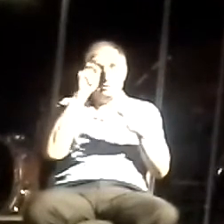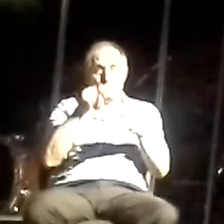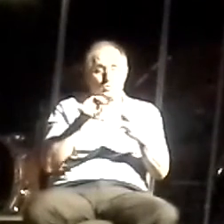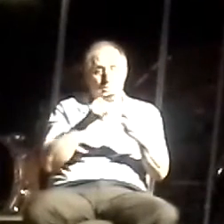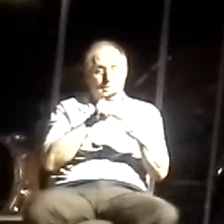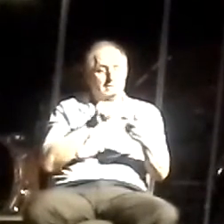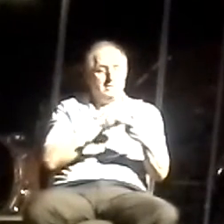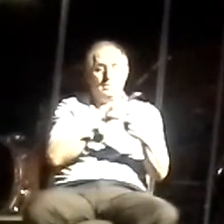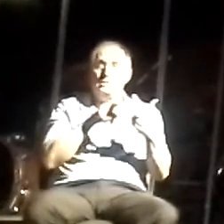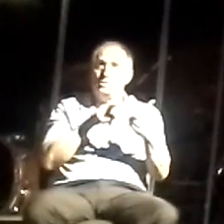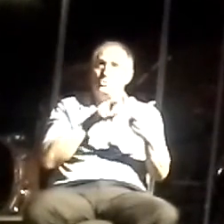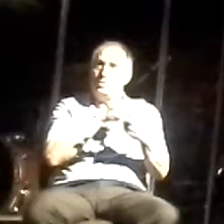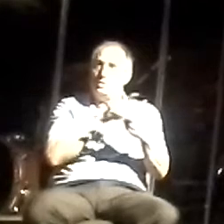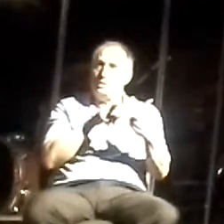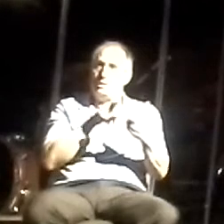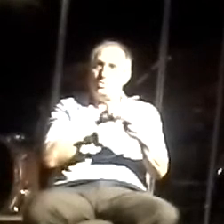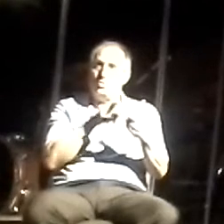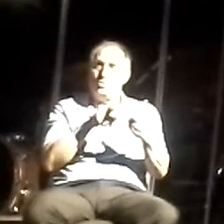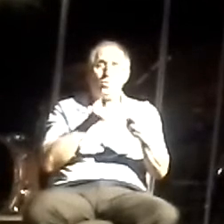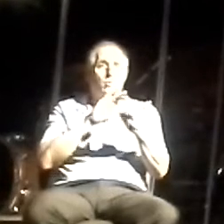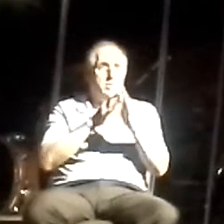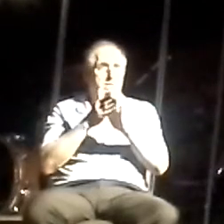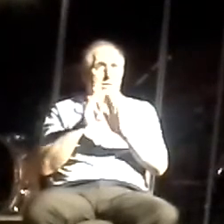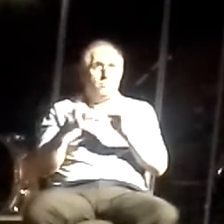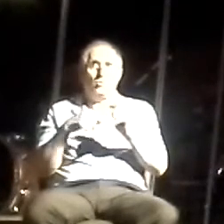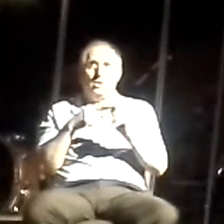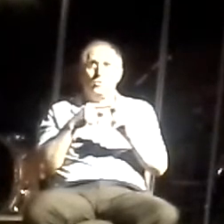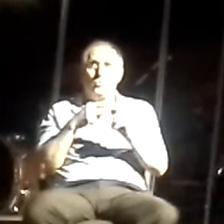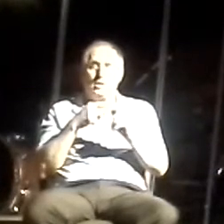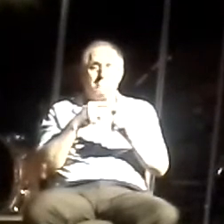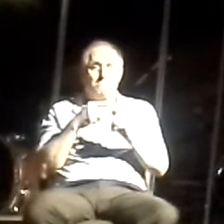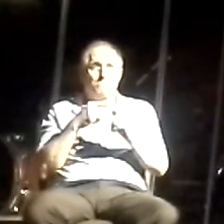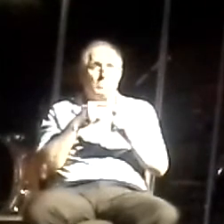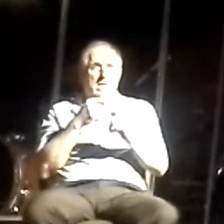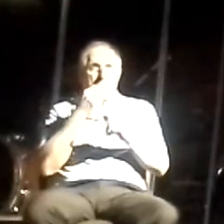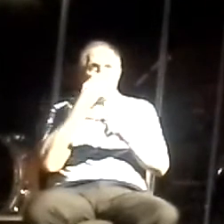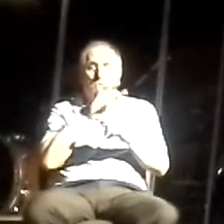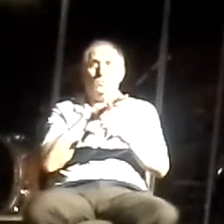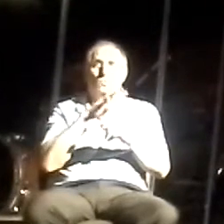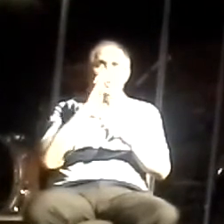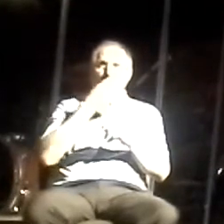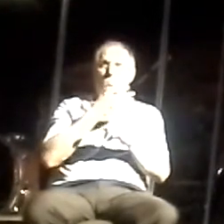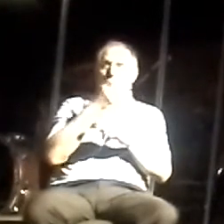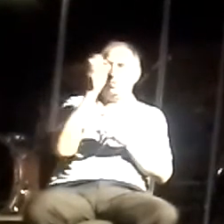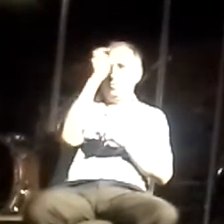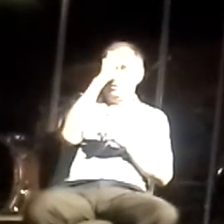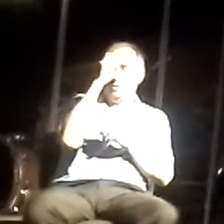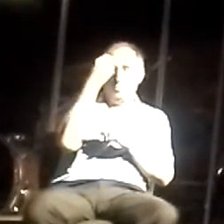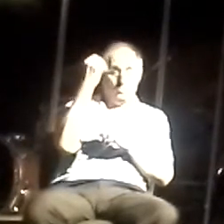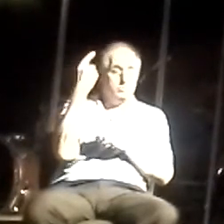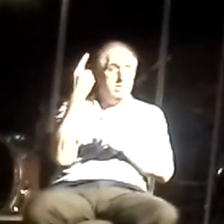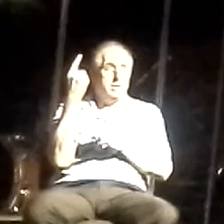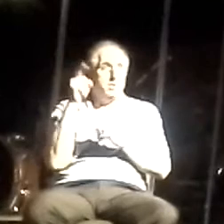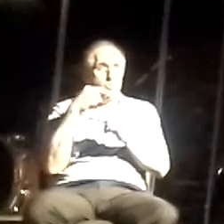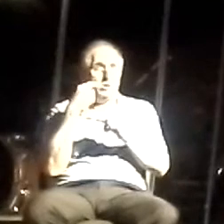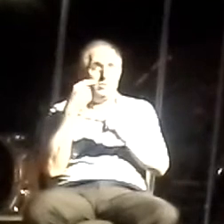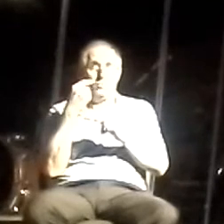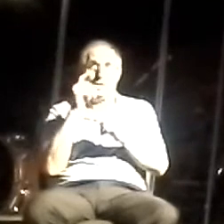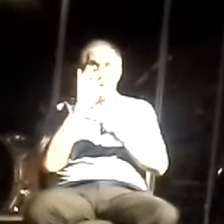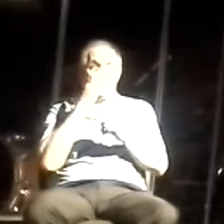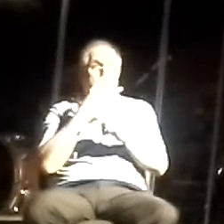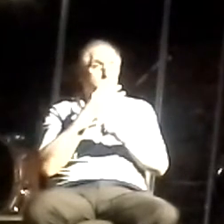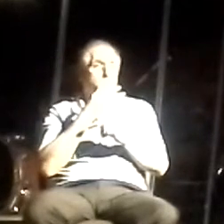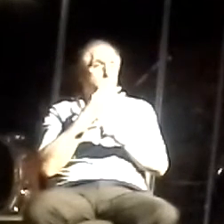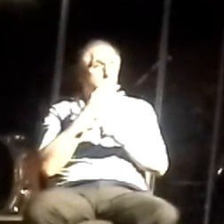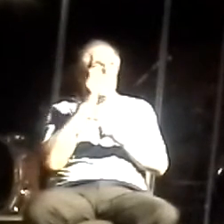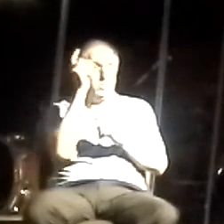others. The three others are who we become when we snub wisdom. See, the problem is we don't realize that when we run away